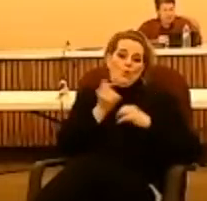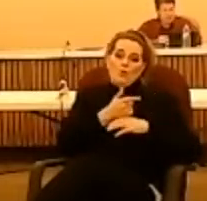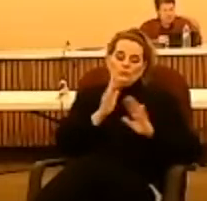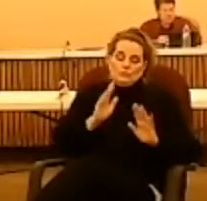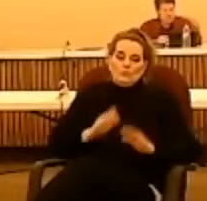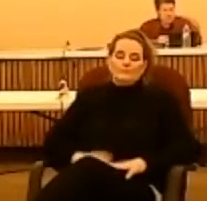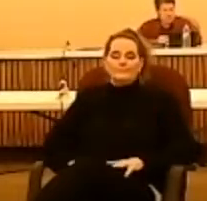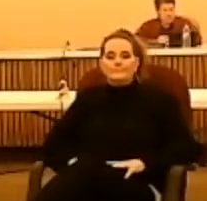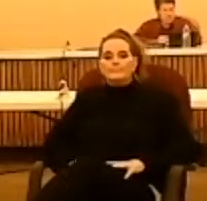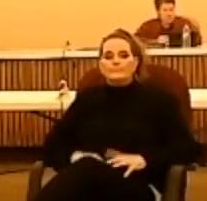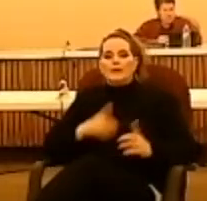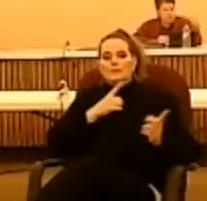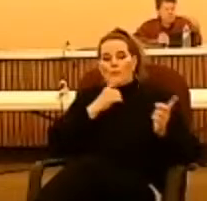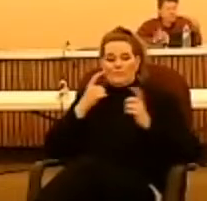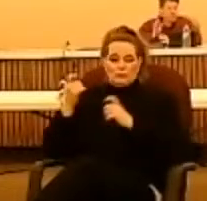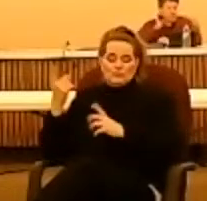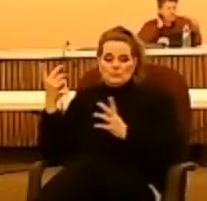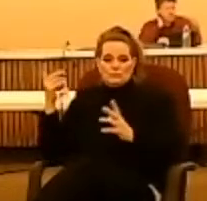questions?